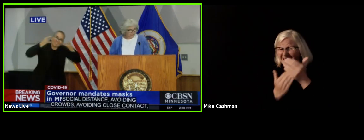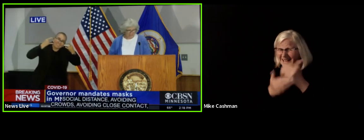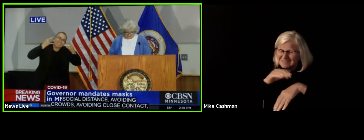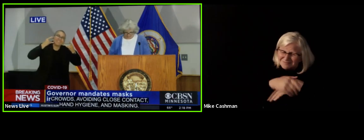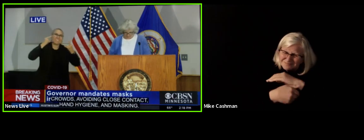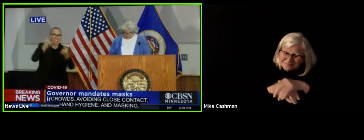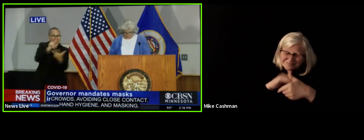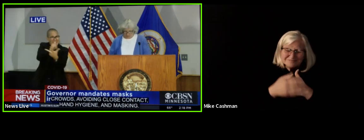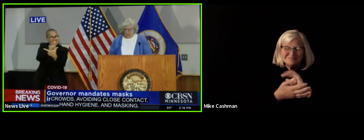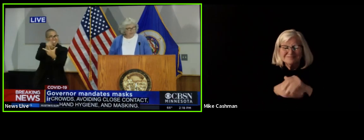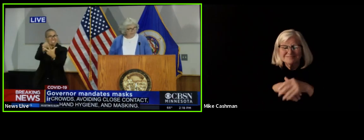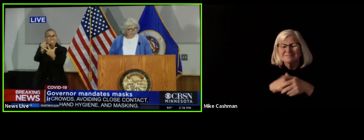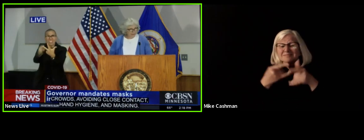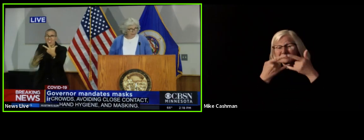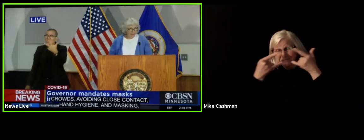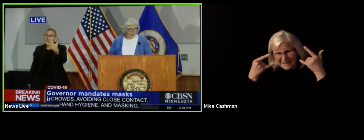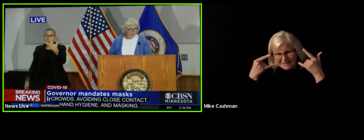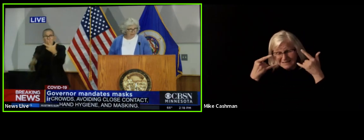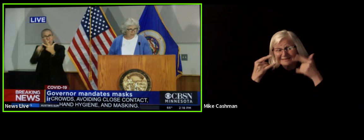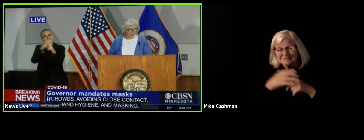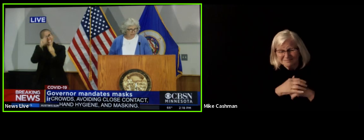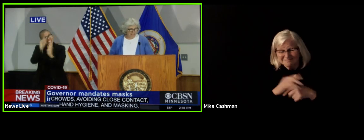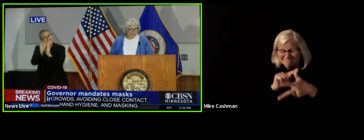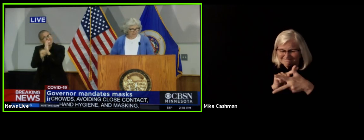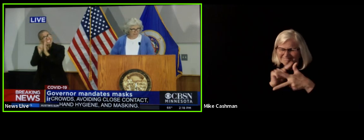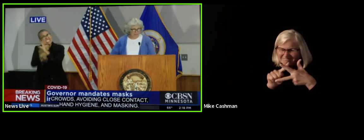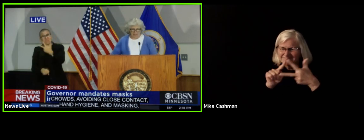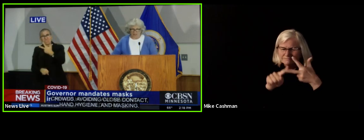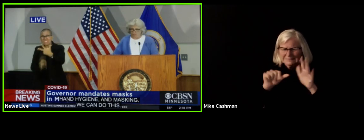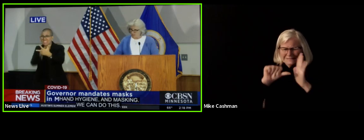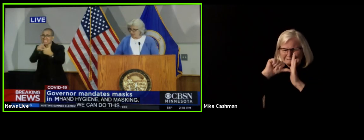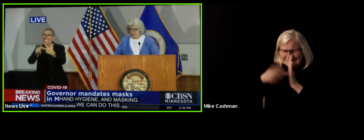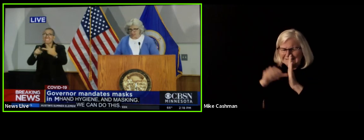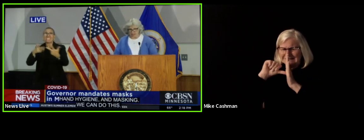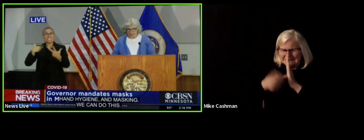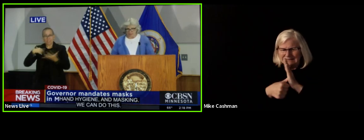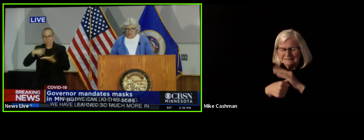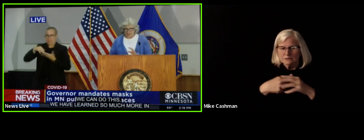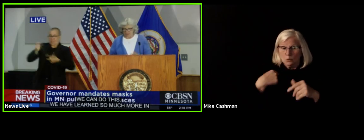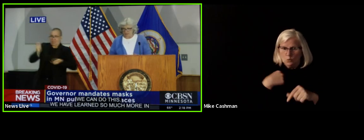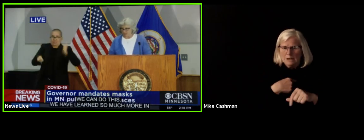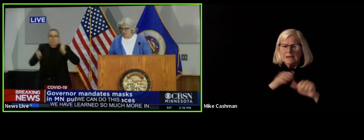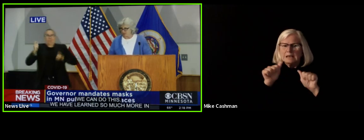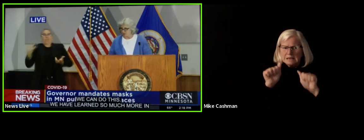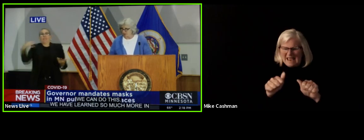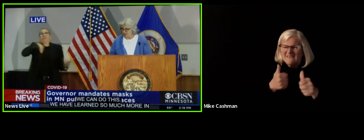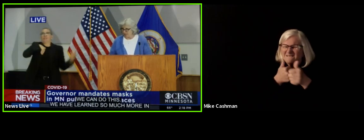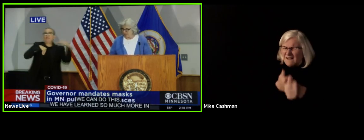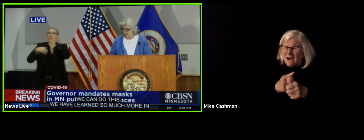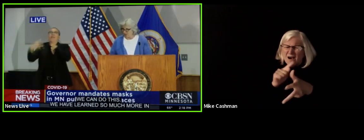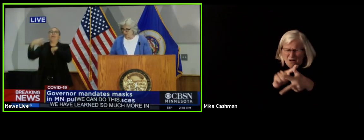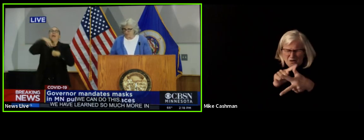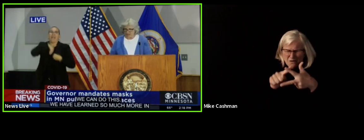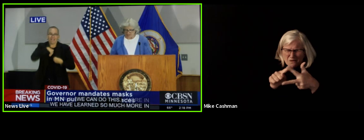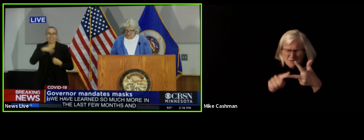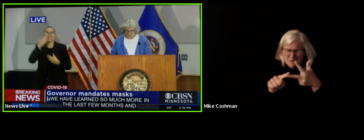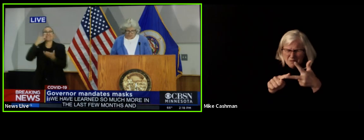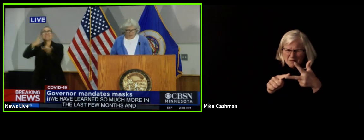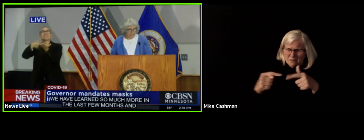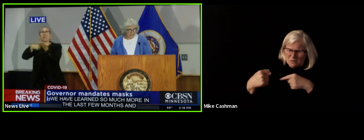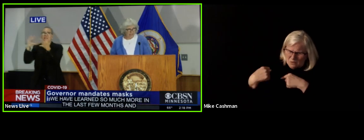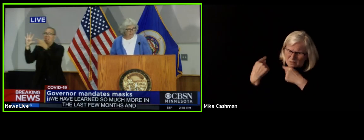do this. We've learned so much more in the last few months, and we recognize that there were some mixed messages early on about whether